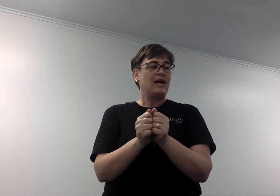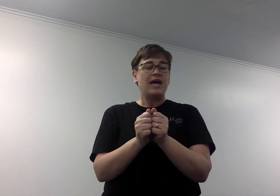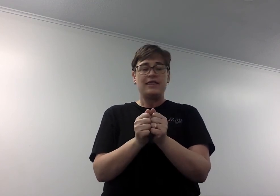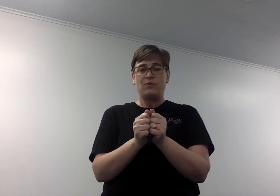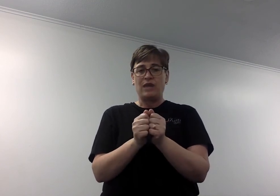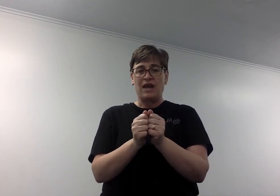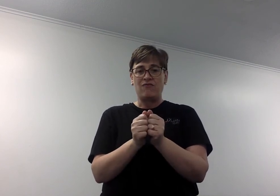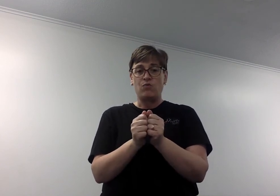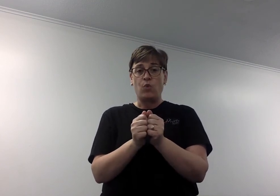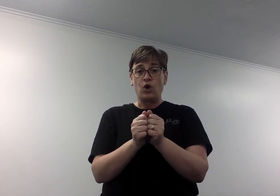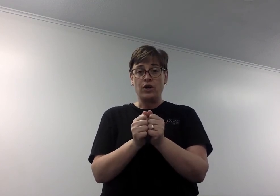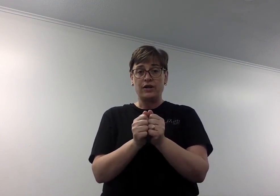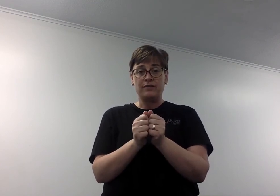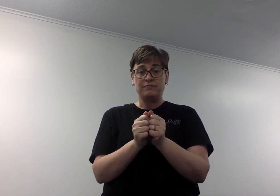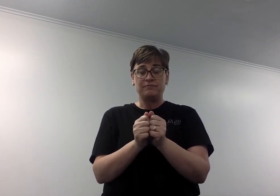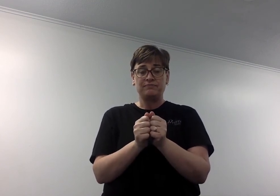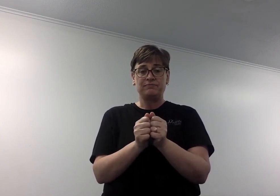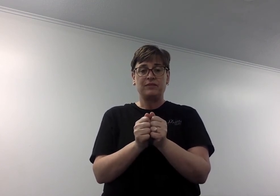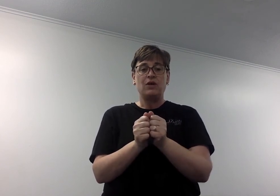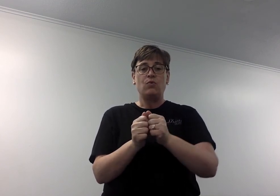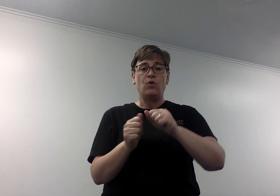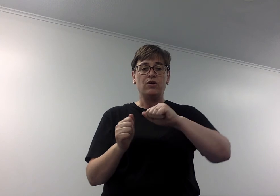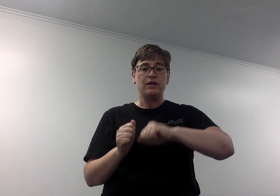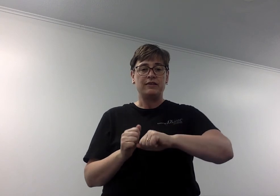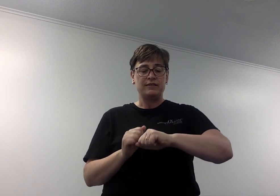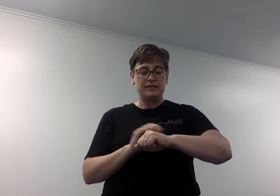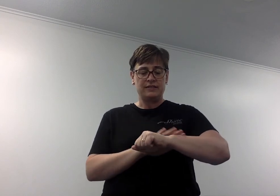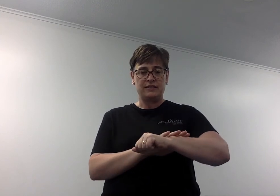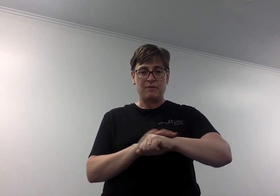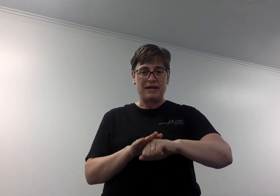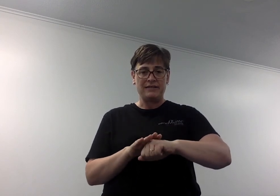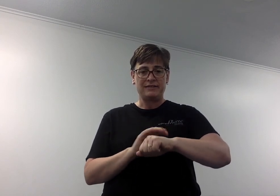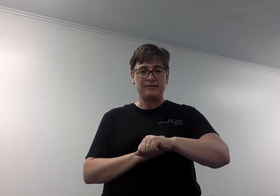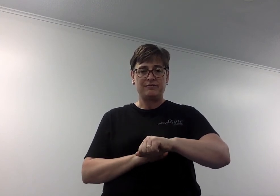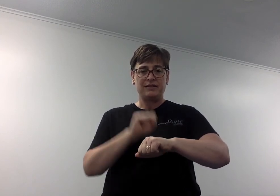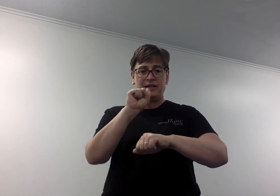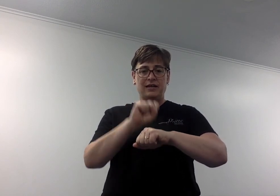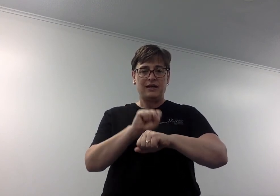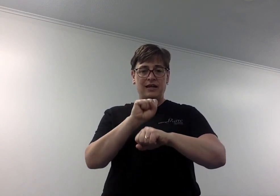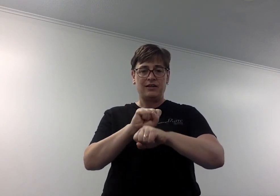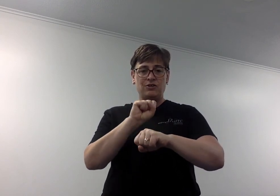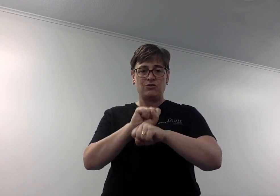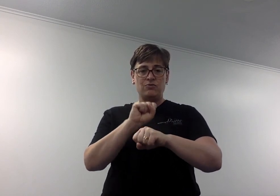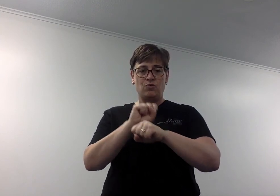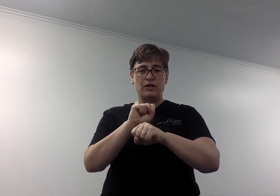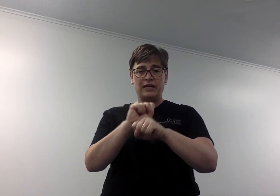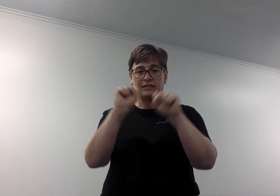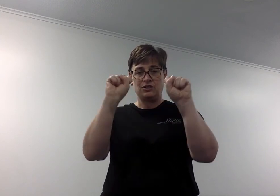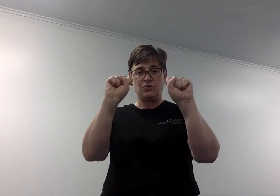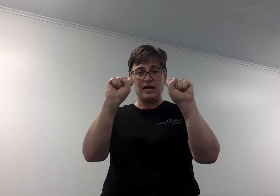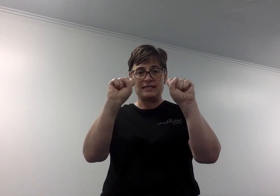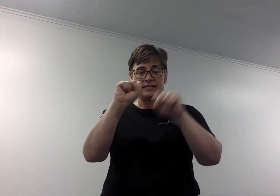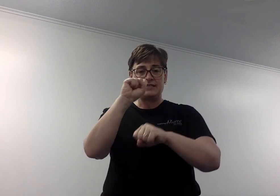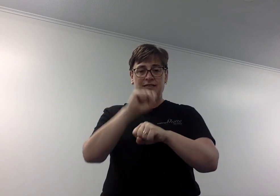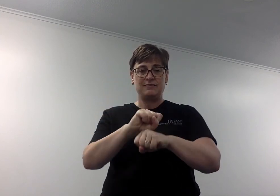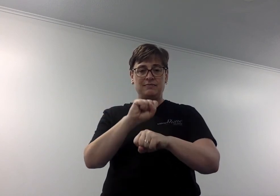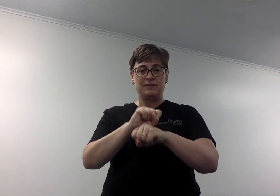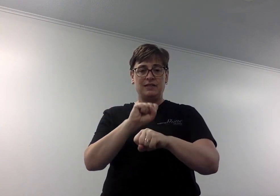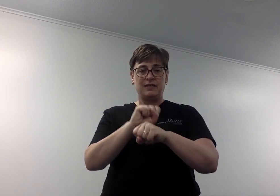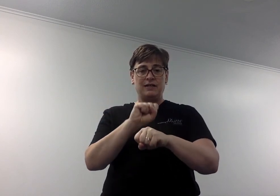And then we have work. Work, this is the base, and you're working. It's two S's,